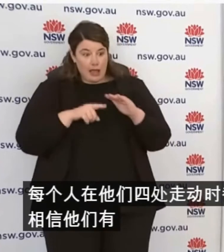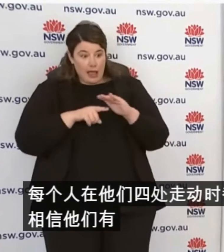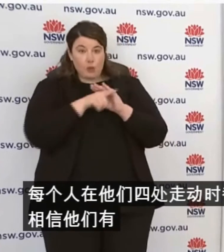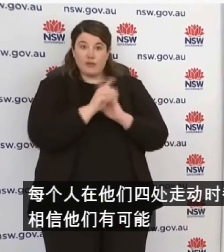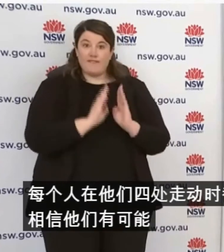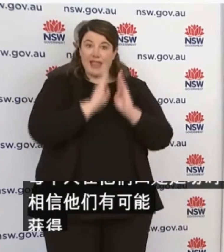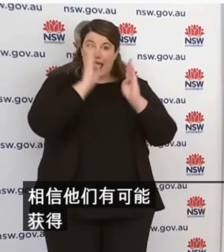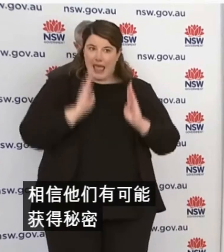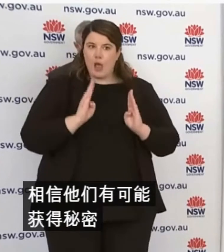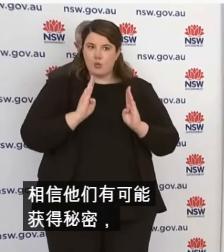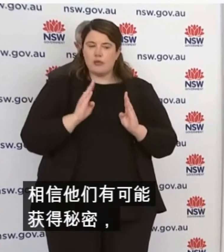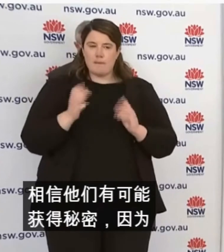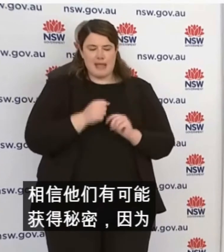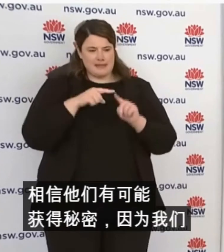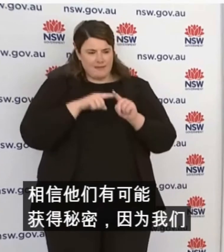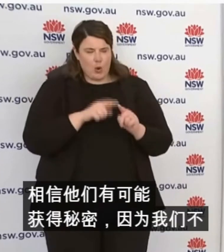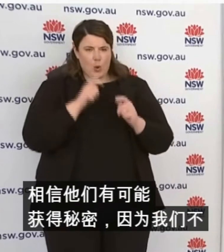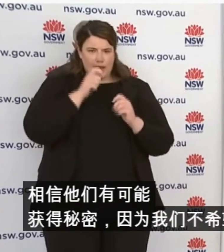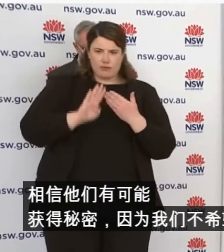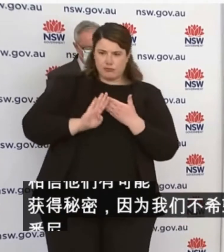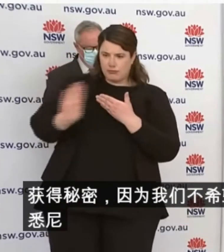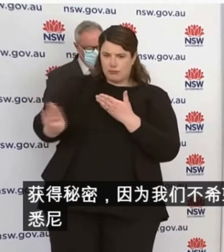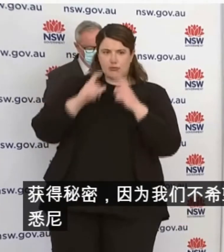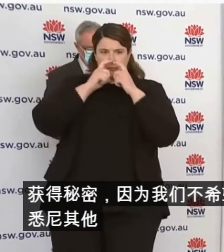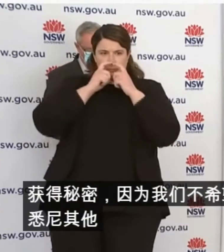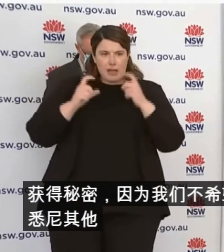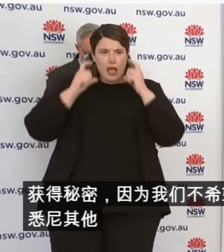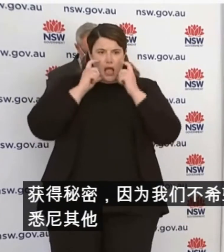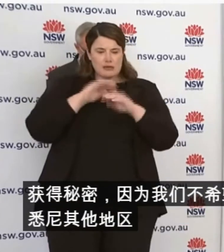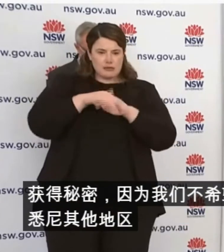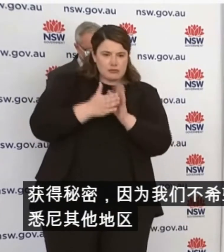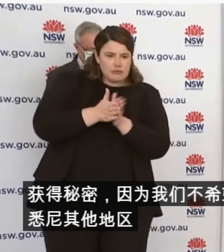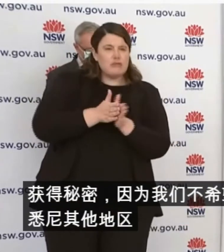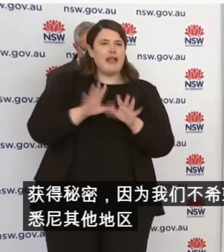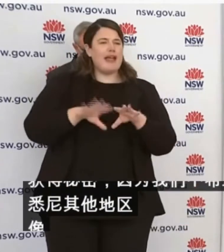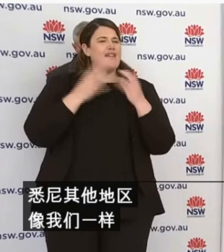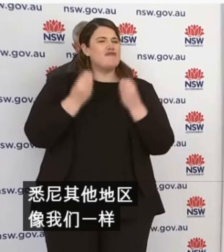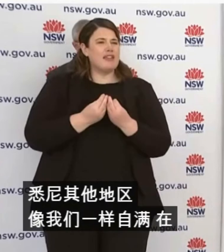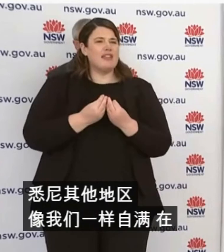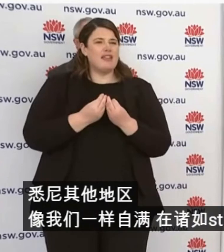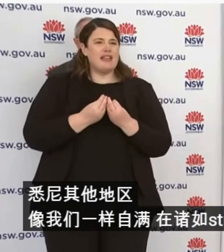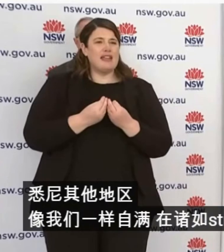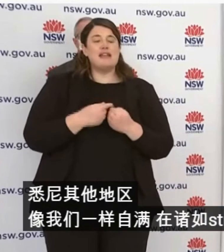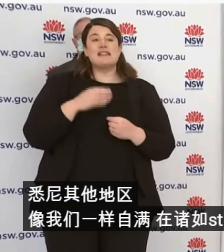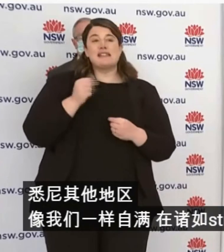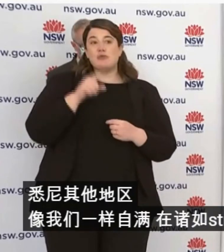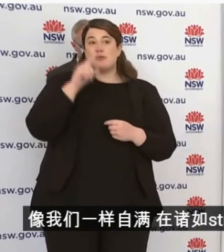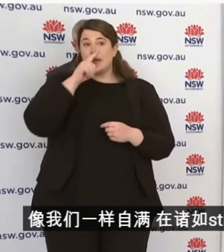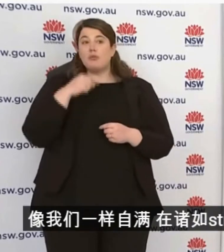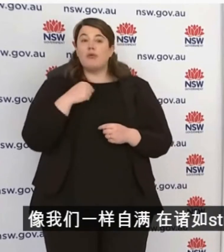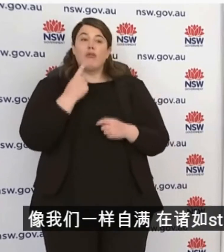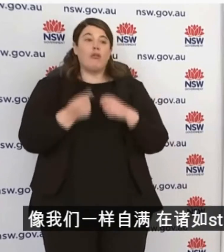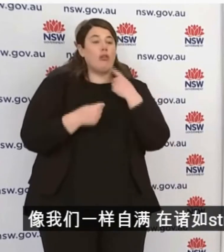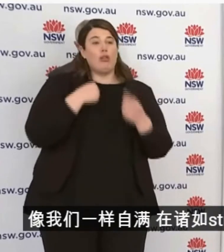that they are at risk of acquiring COVID, because we do not want complacency in other parts of Sydney. As we've seen in the adjacent areas such